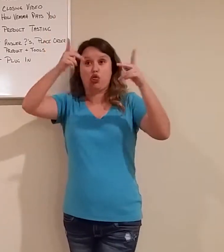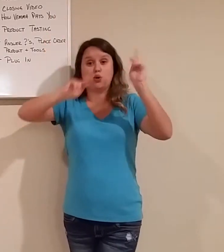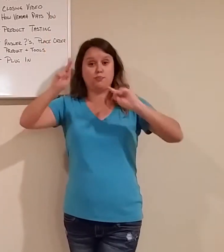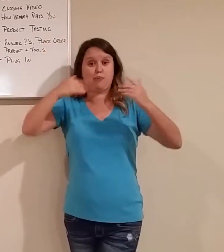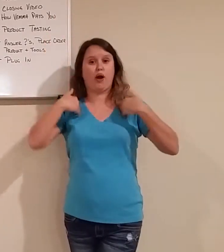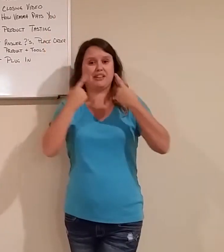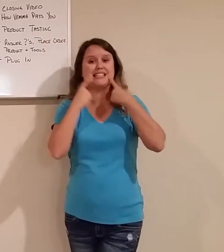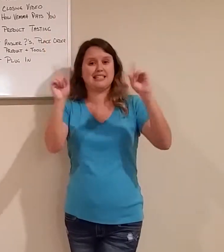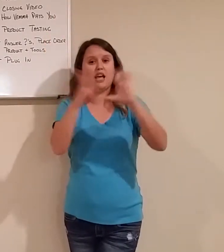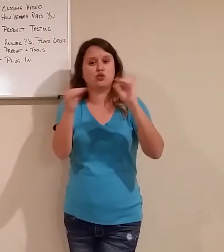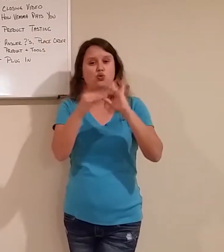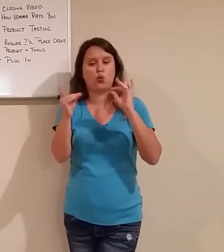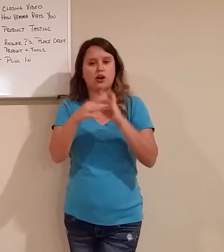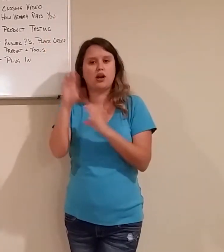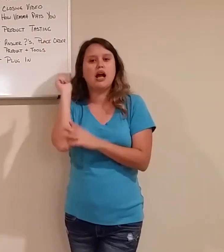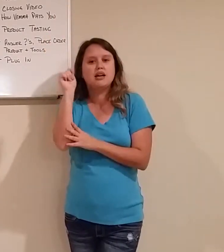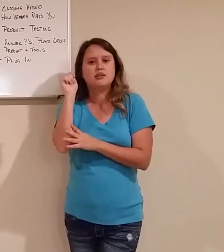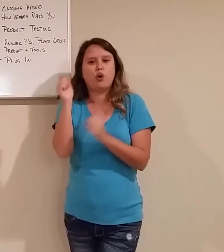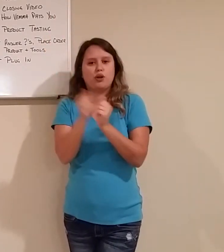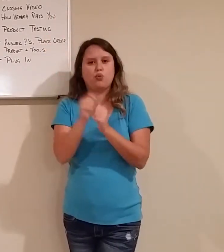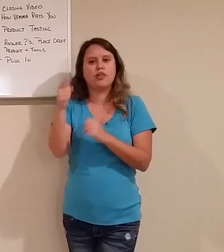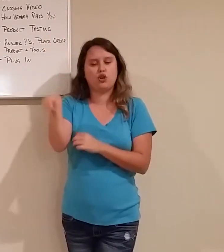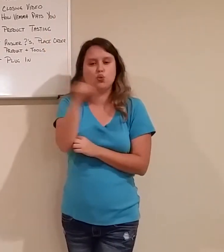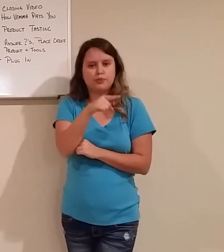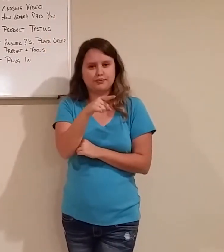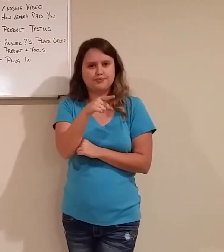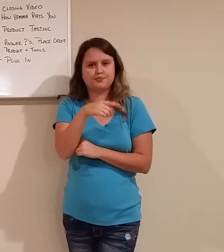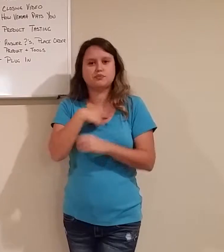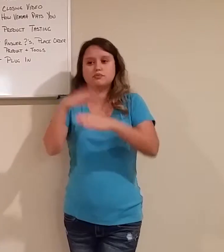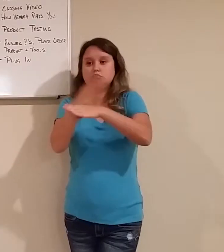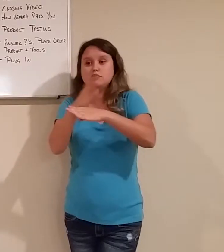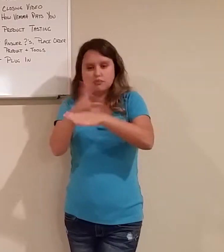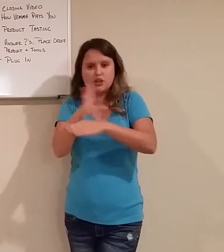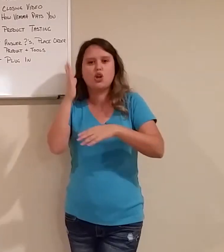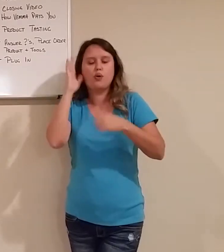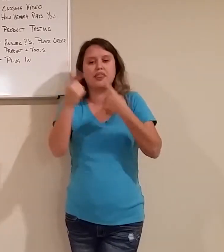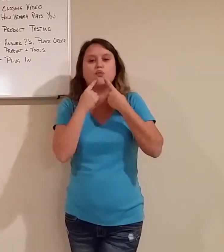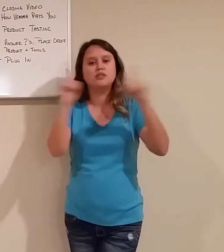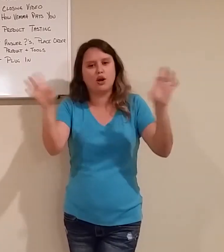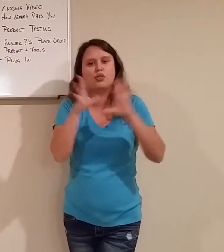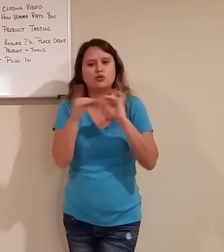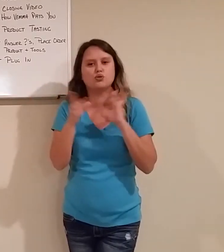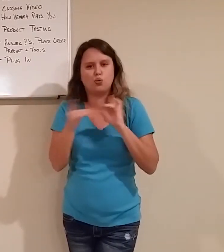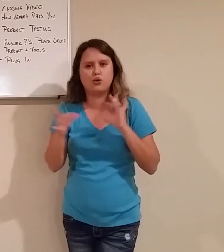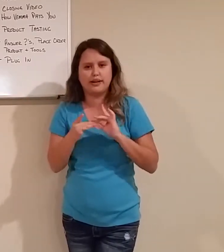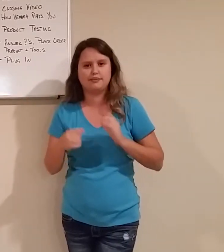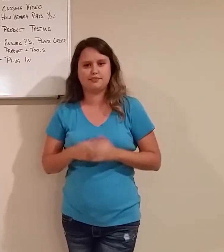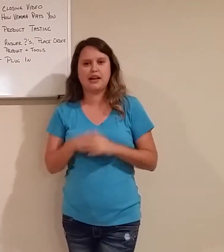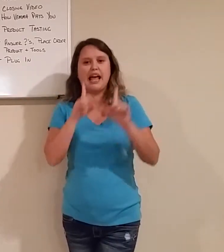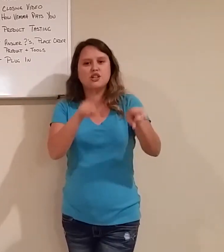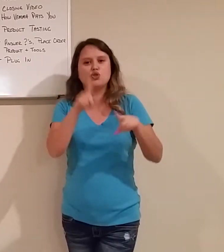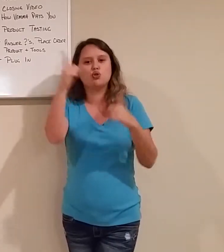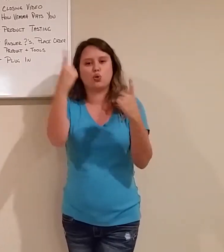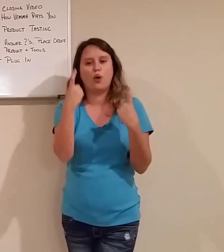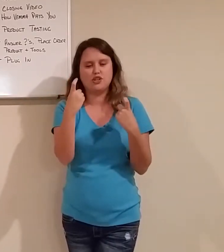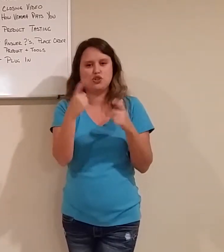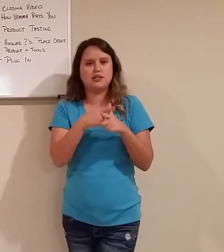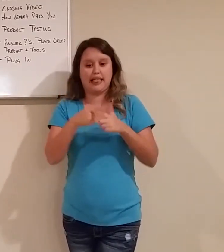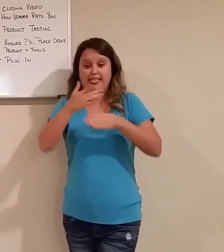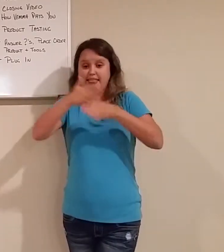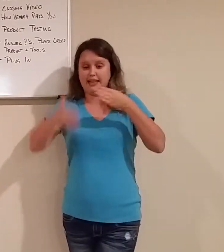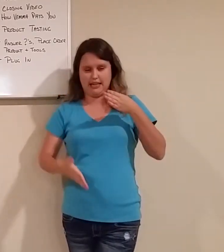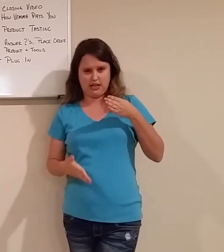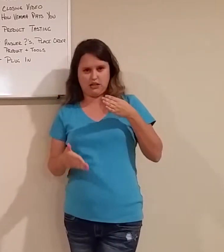and they're going to be able to share that in conviction and answer any of your guest questions. We're going to